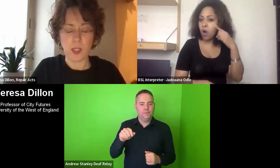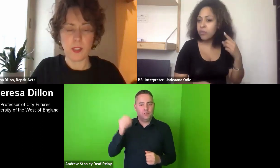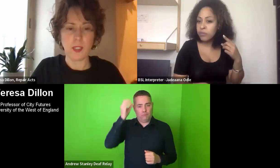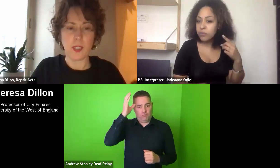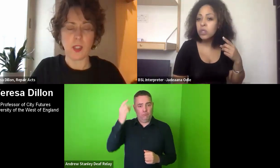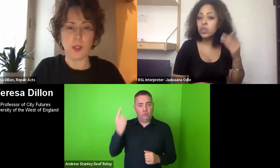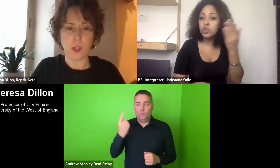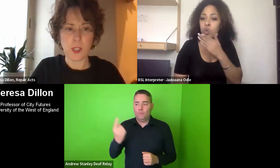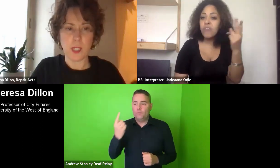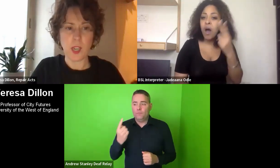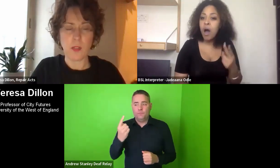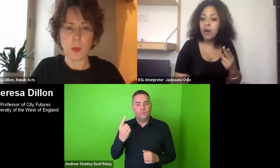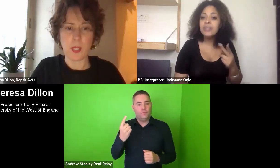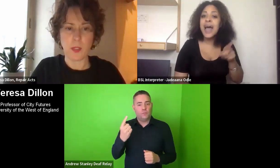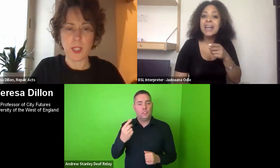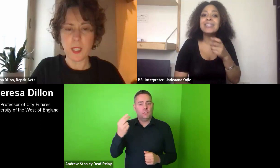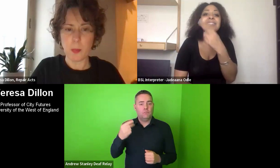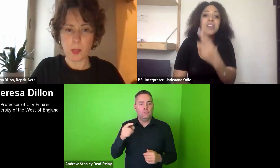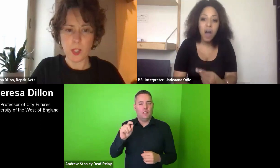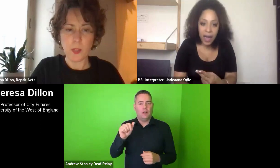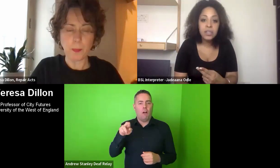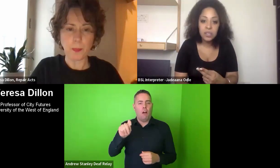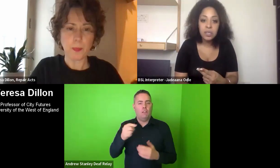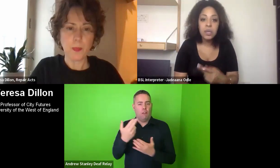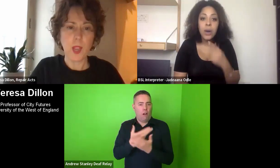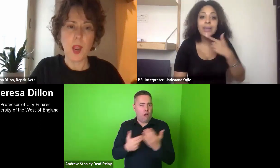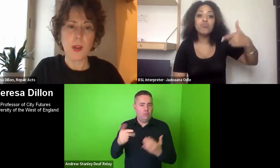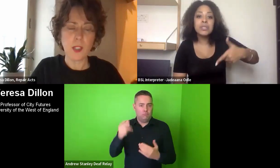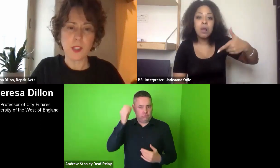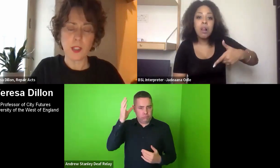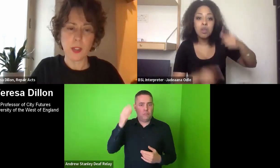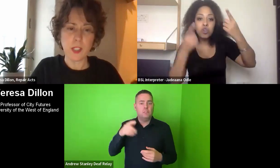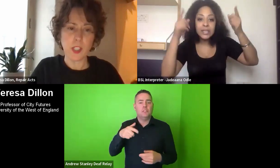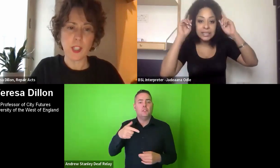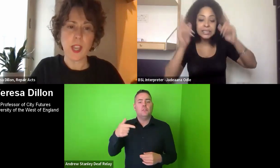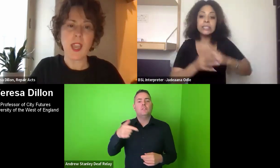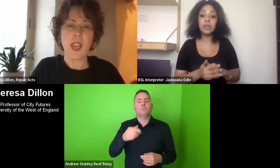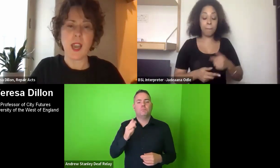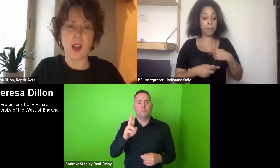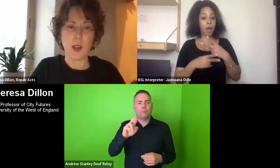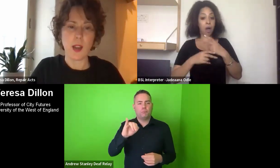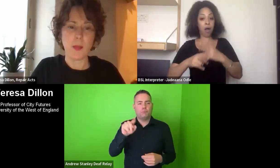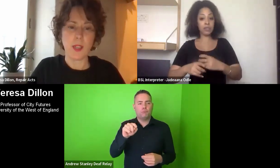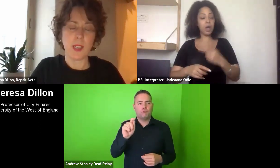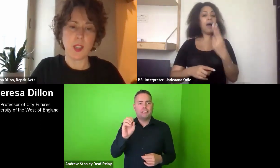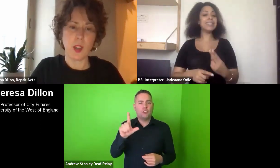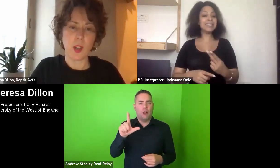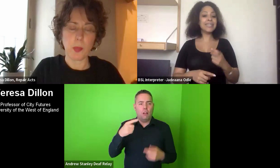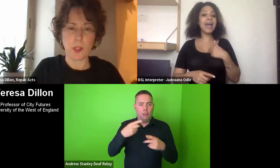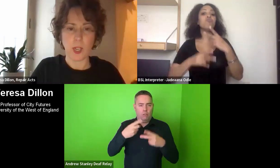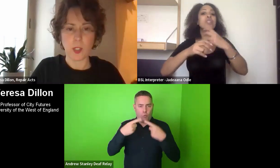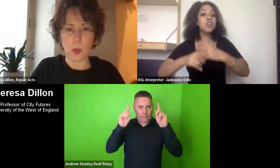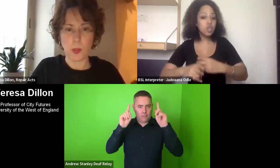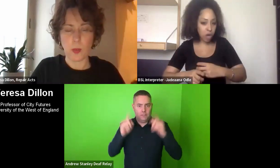and Design at the University of the West of England in Bristol. I'm an artist and a researcher, and I am the lead